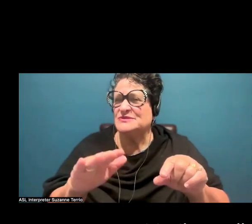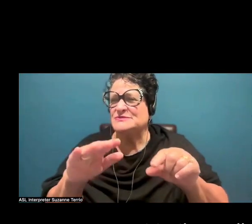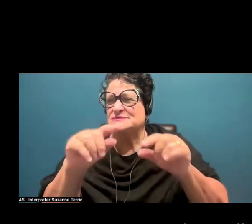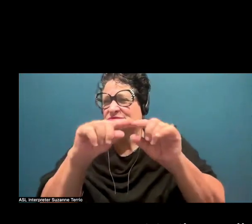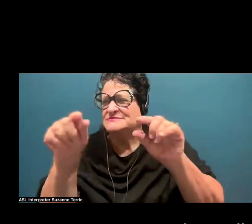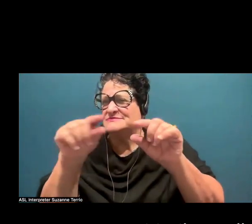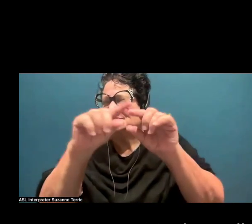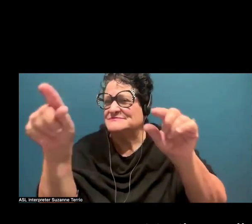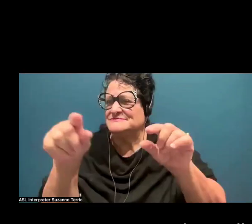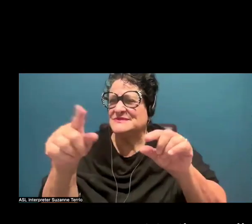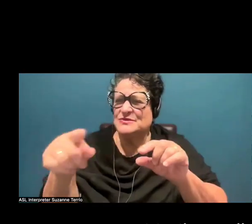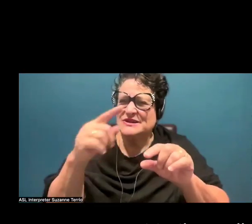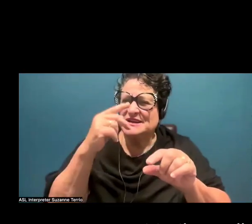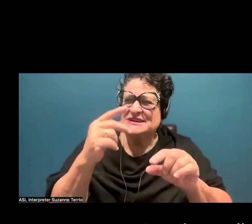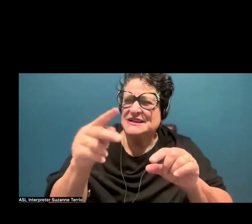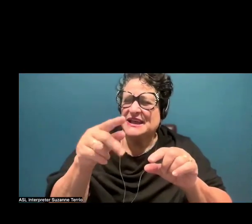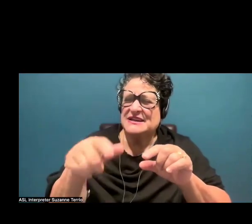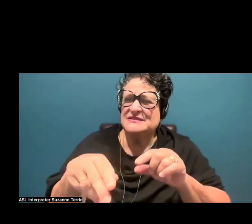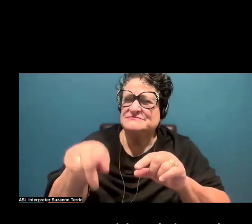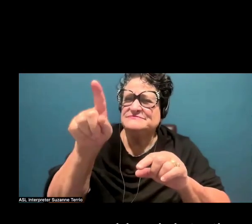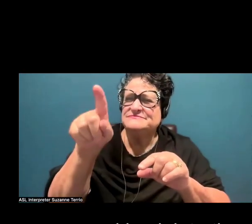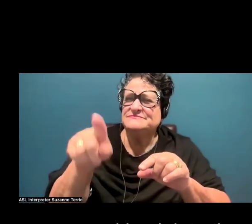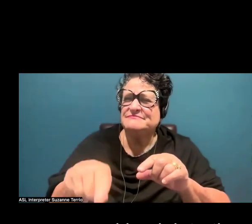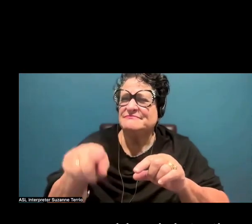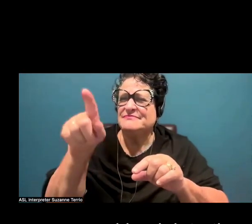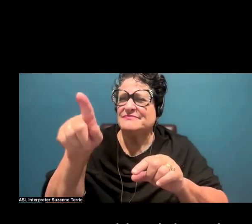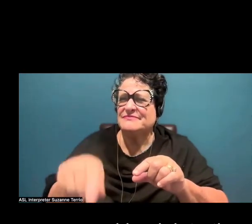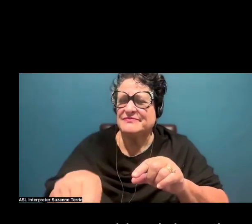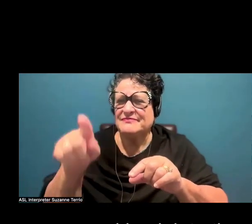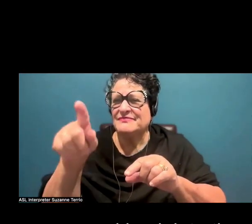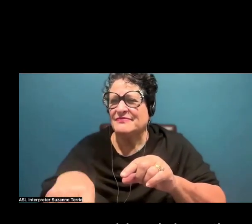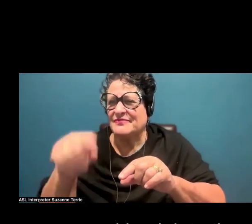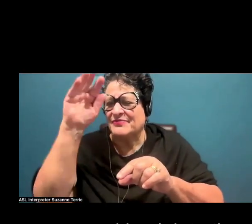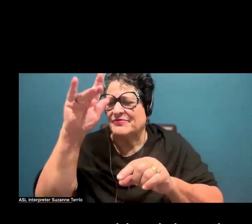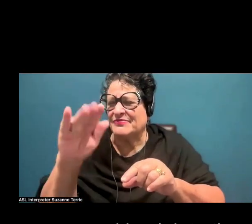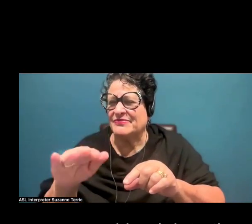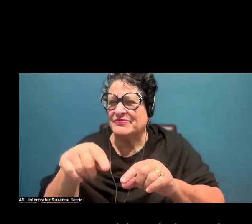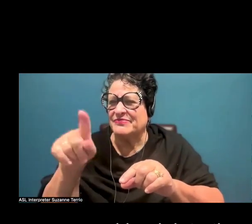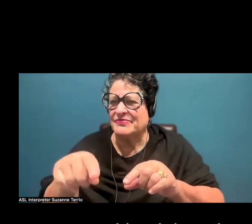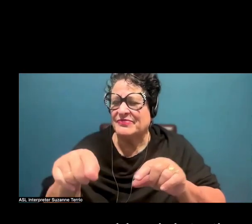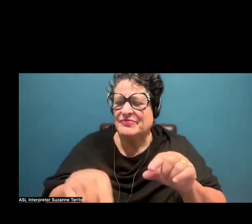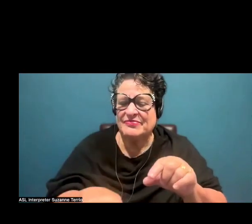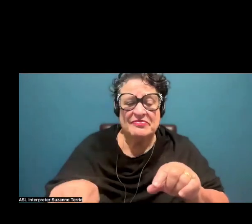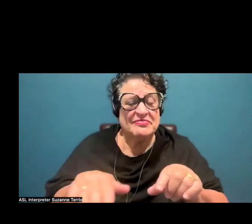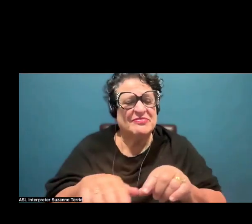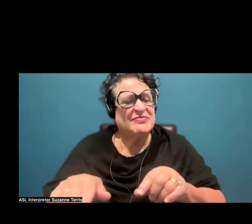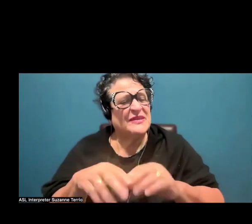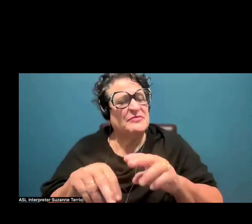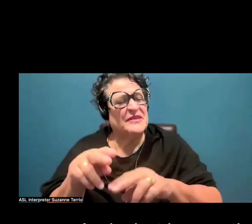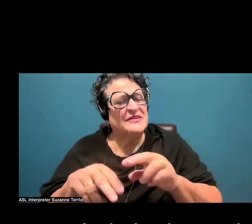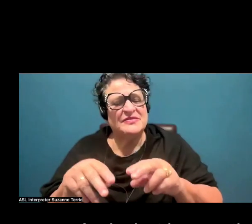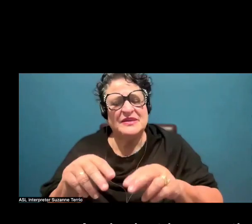a mechanized pulley system ran it up and back into the gossamer dispersal network that Nitsos had built in and among the